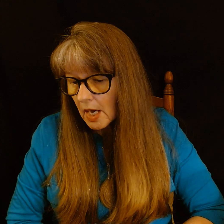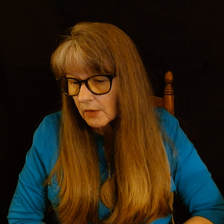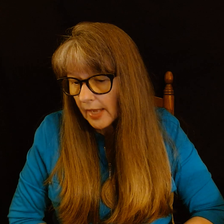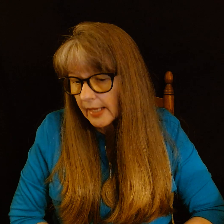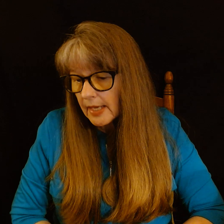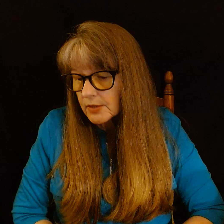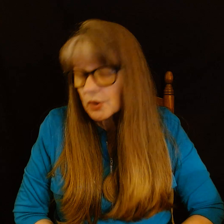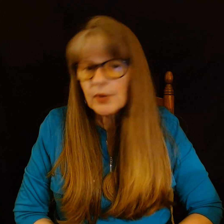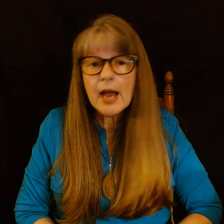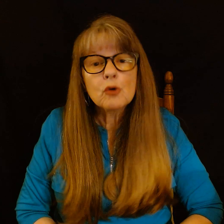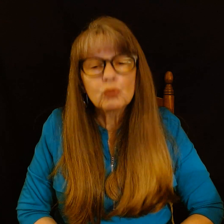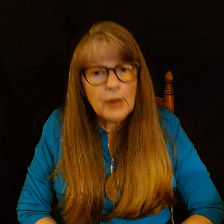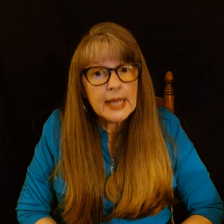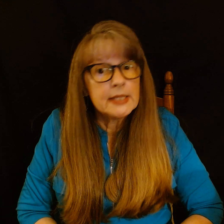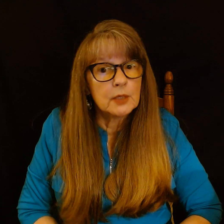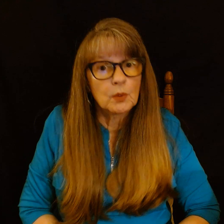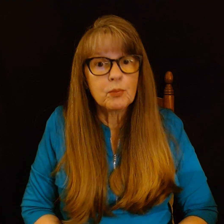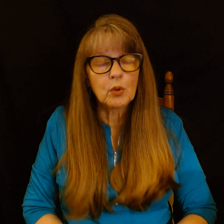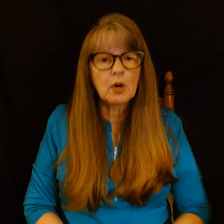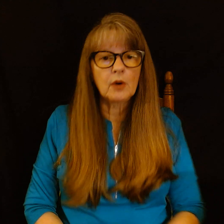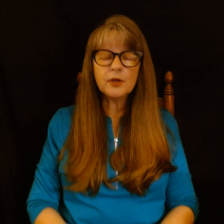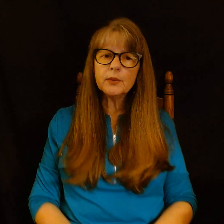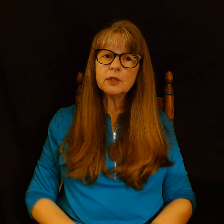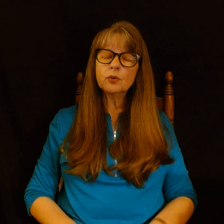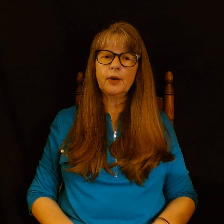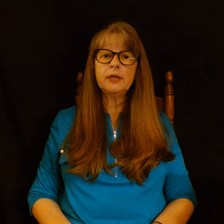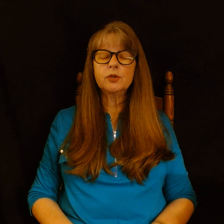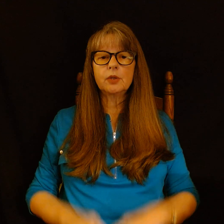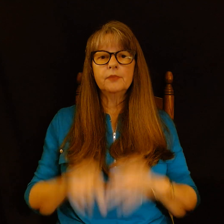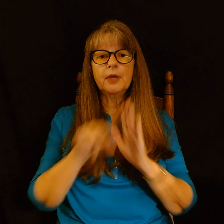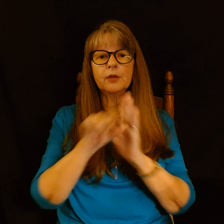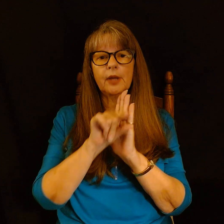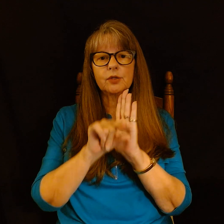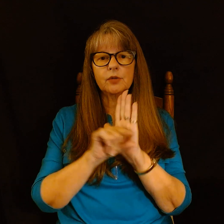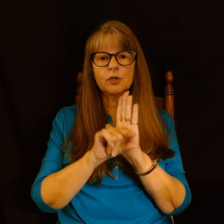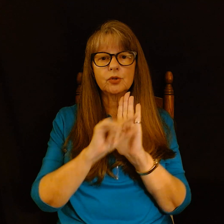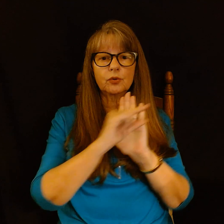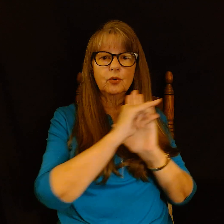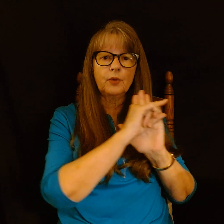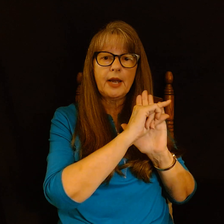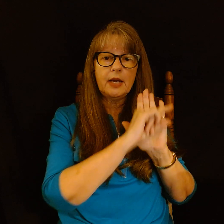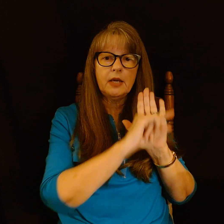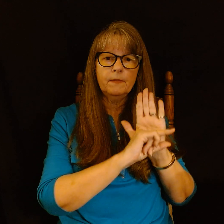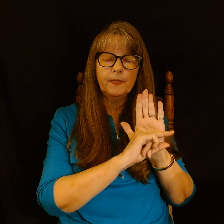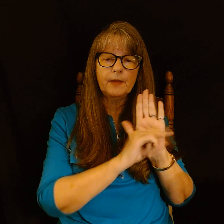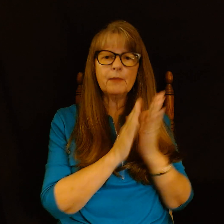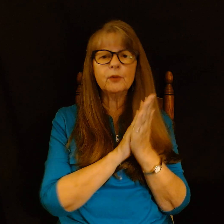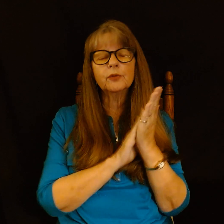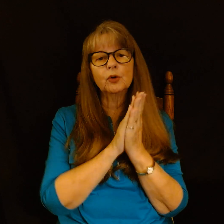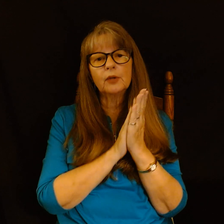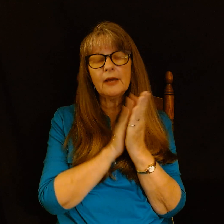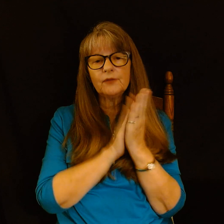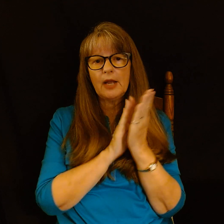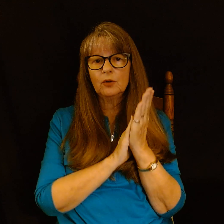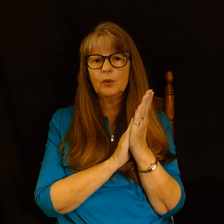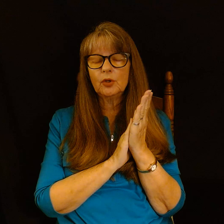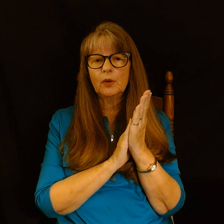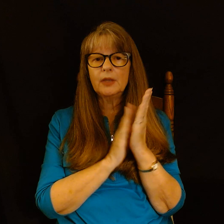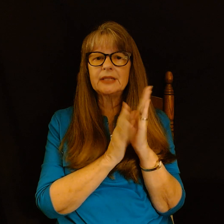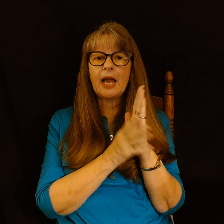Okay, so now grades and report card. I think we did grades the other day. So this is your grade. Remember your left hand, the one you don't, it's kind of like